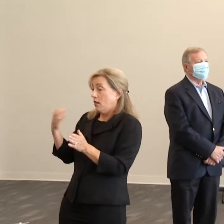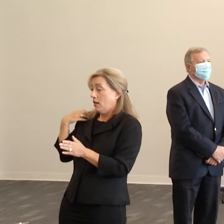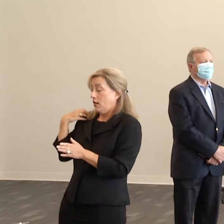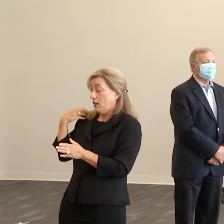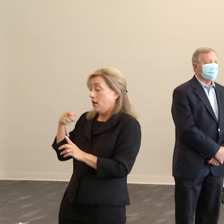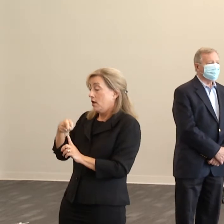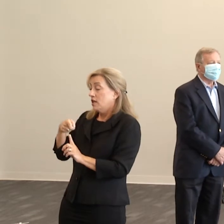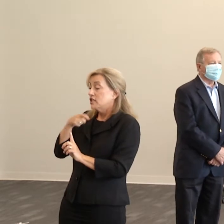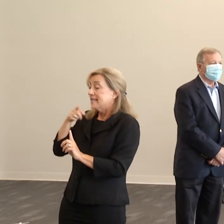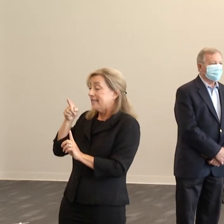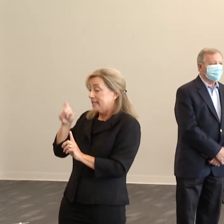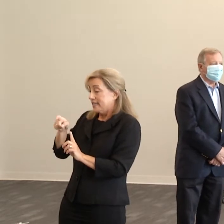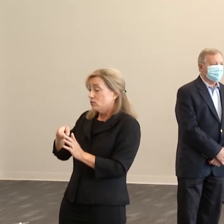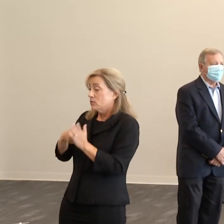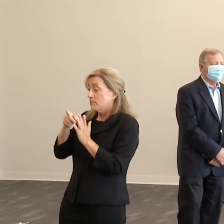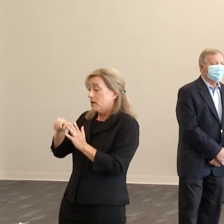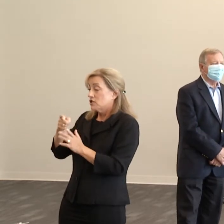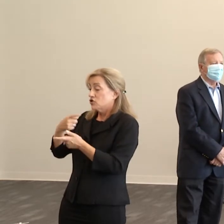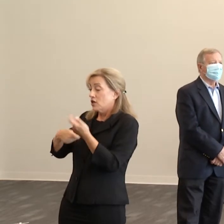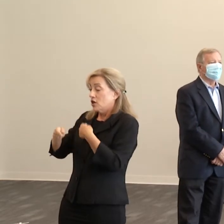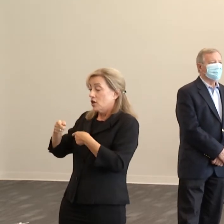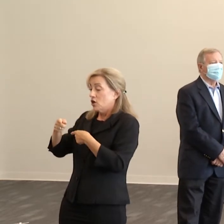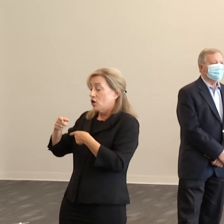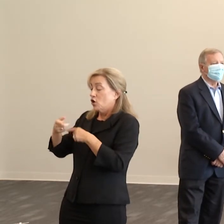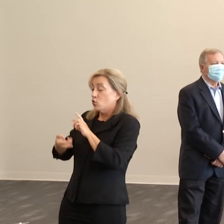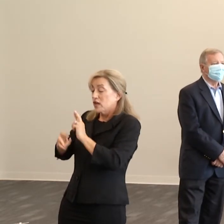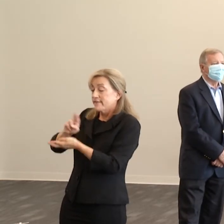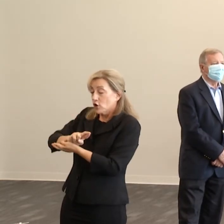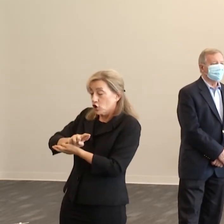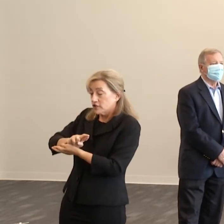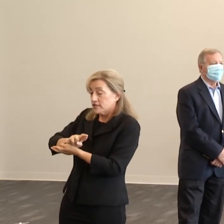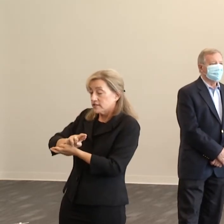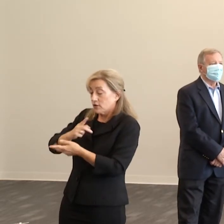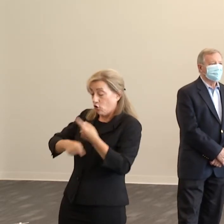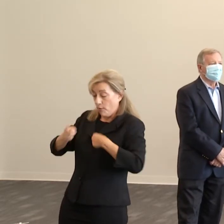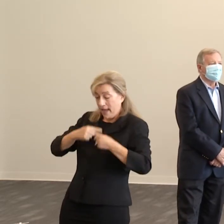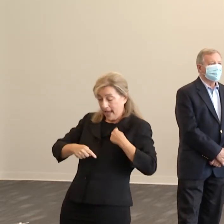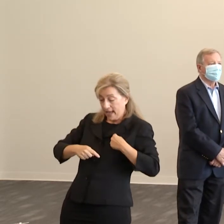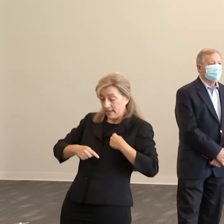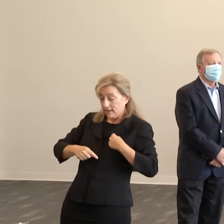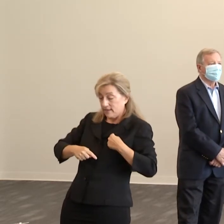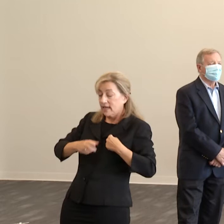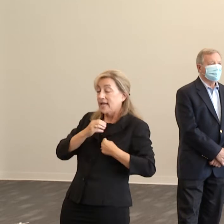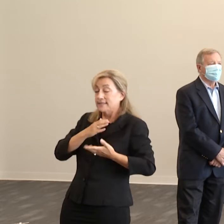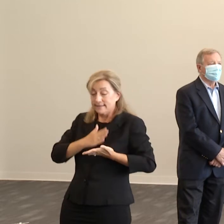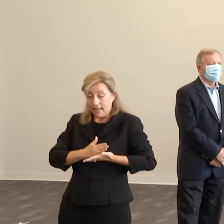stop, but stop and reverse.